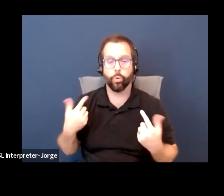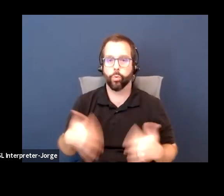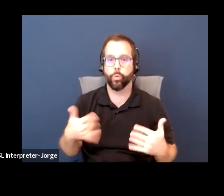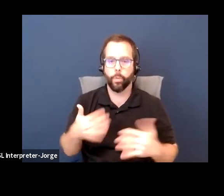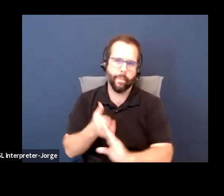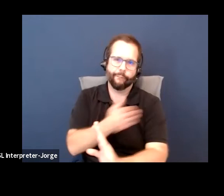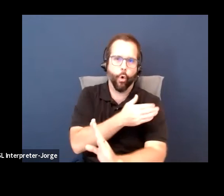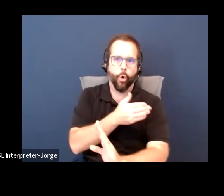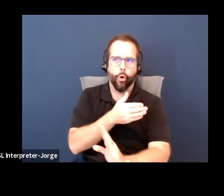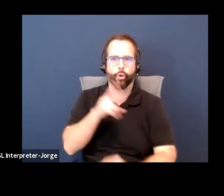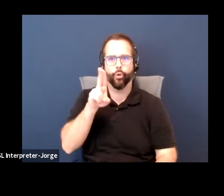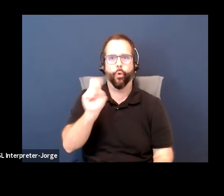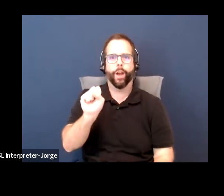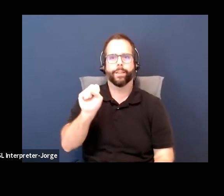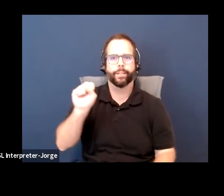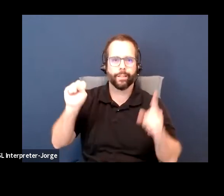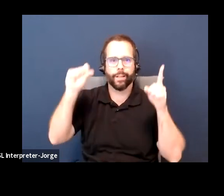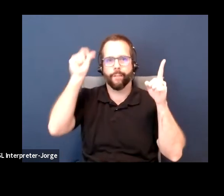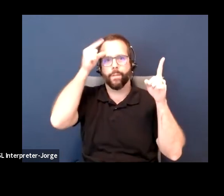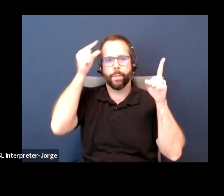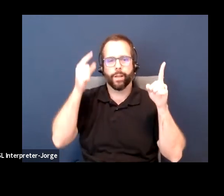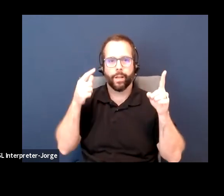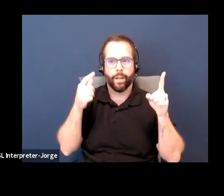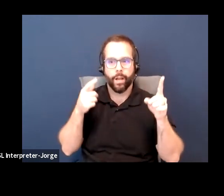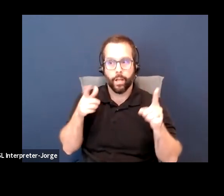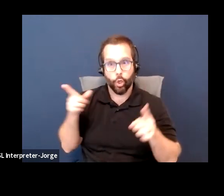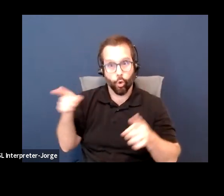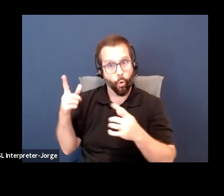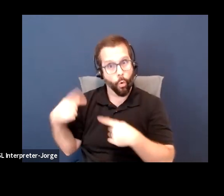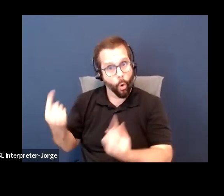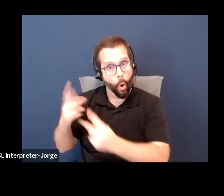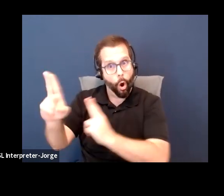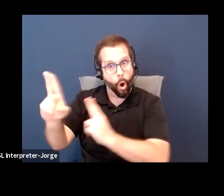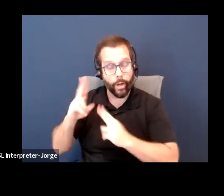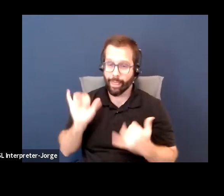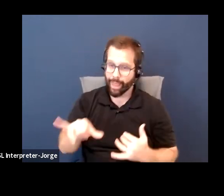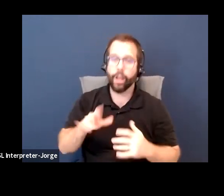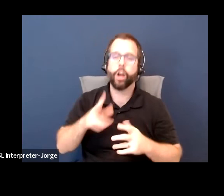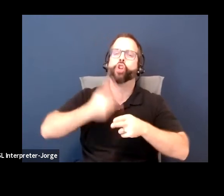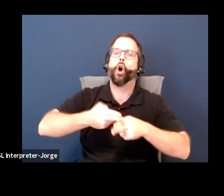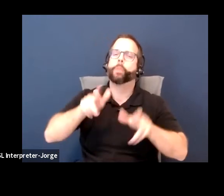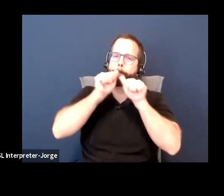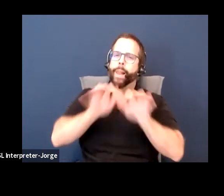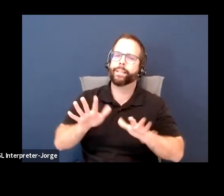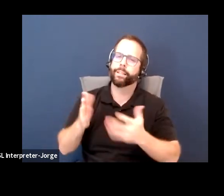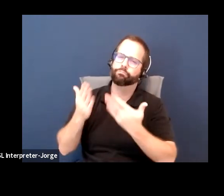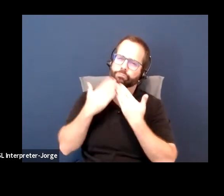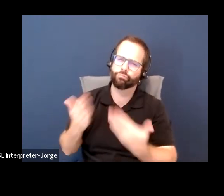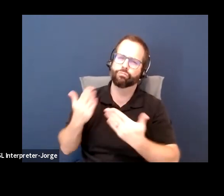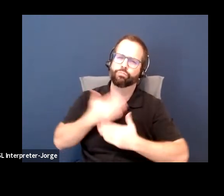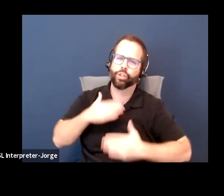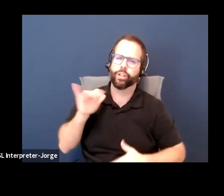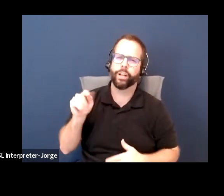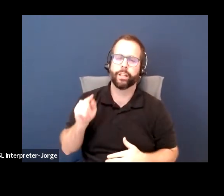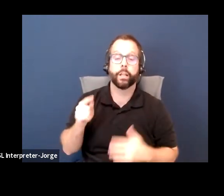before the US. So I want to say that that's a blessing, and we greatly appreciate you. You know, in this